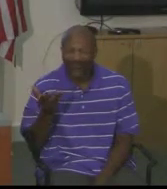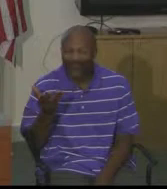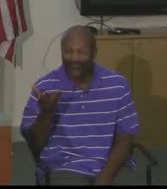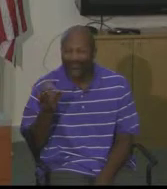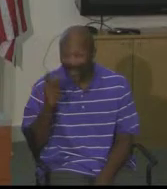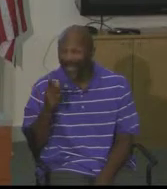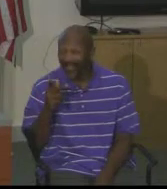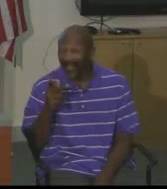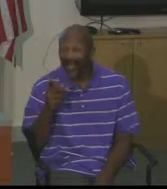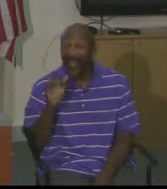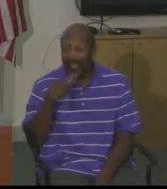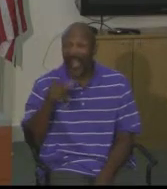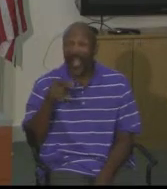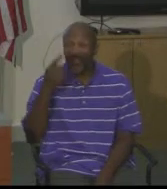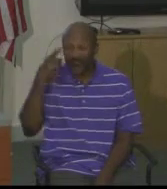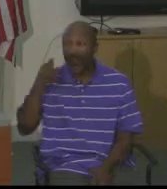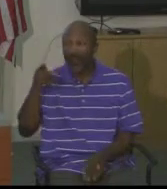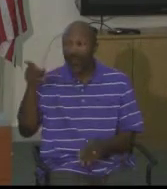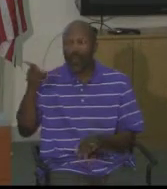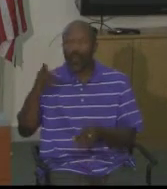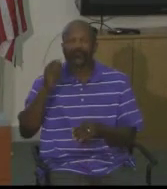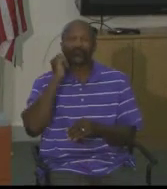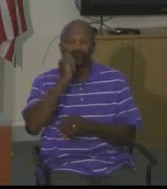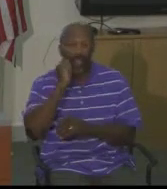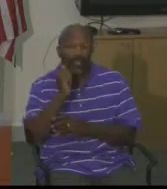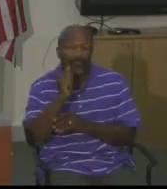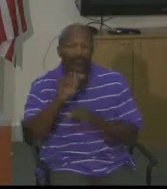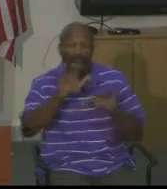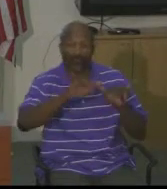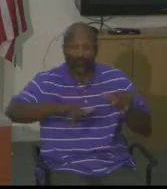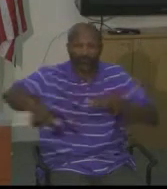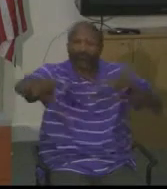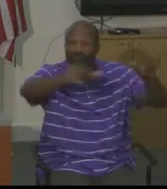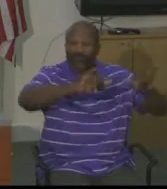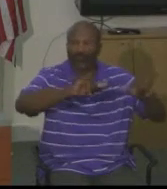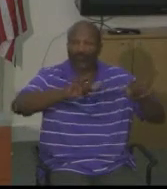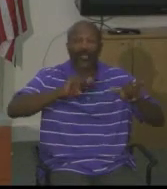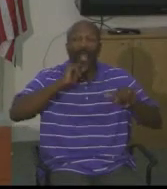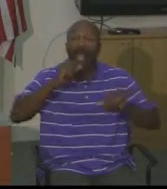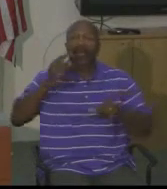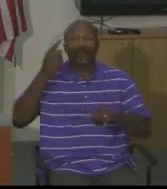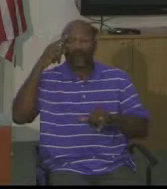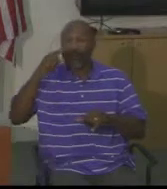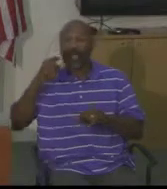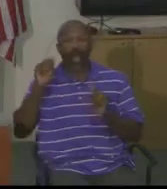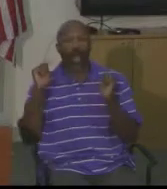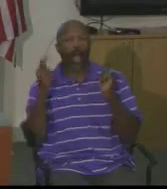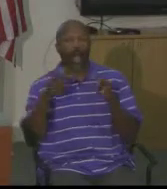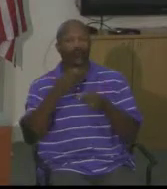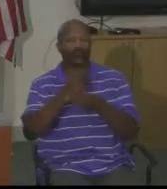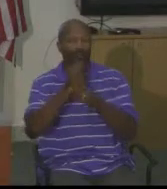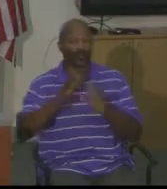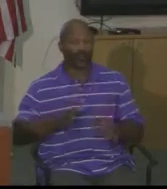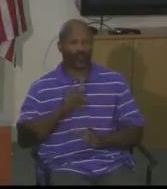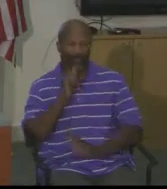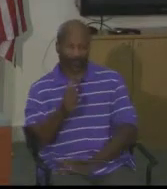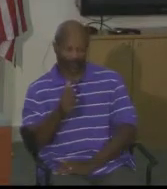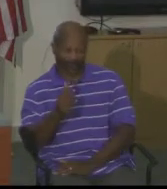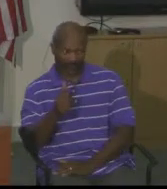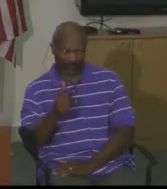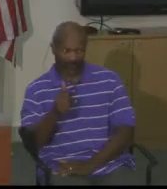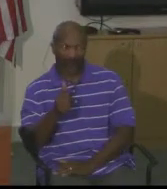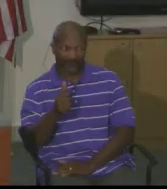Okay? So these are for standards, not necessarily all manufacturers.